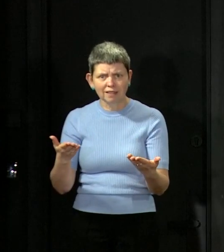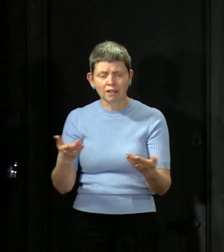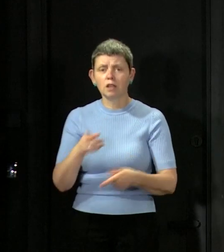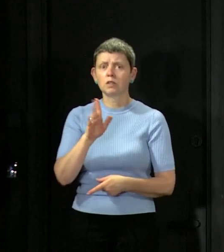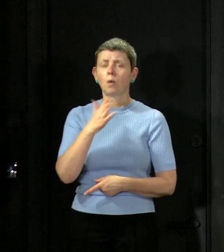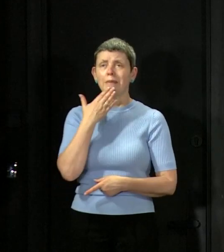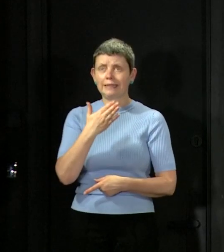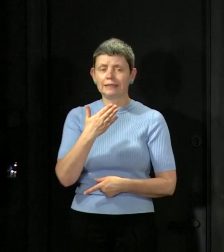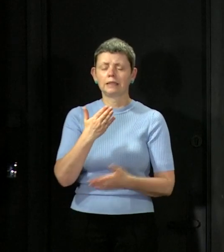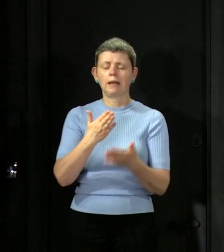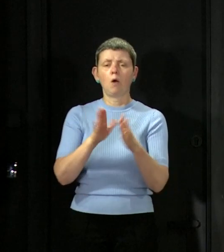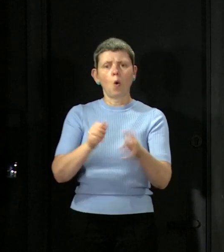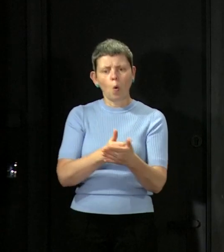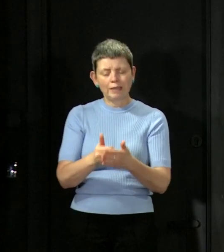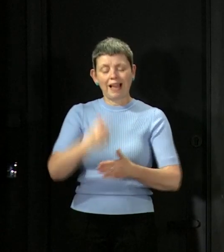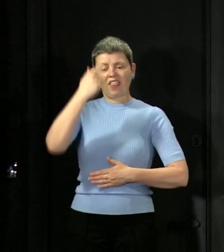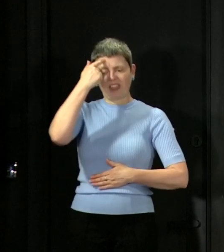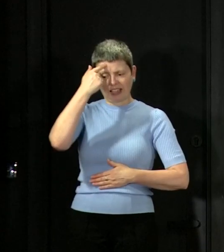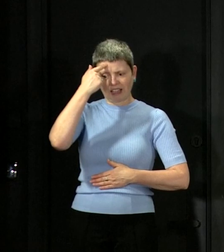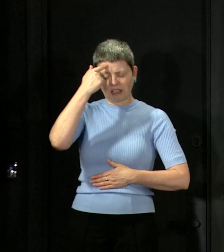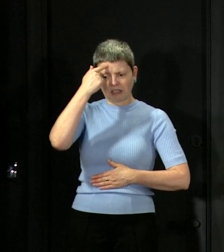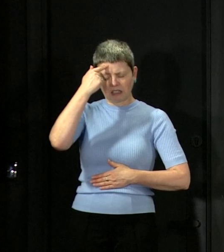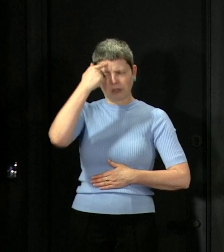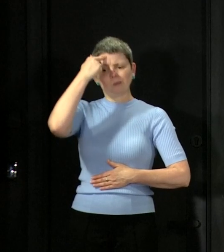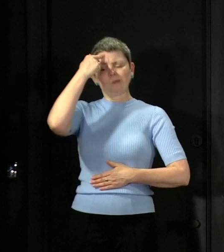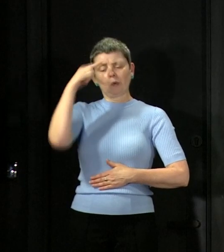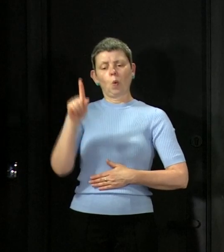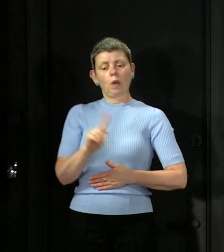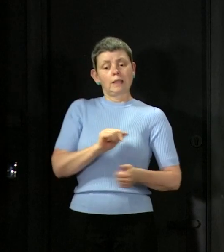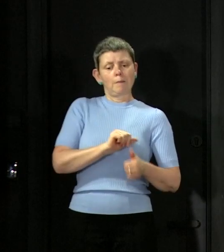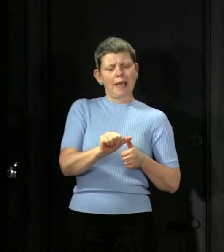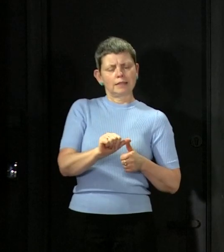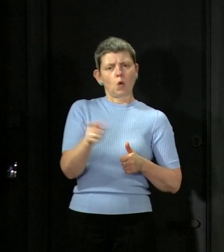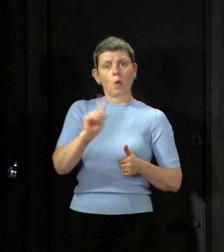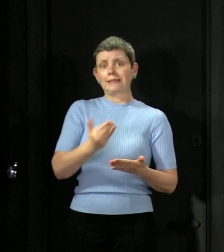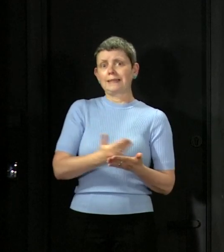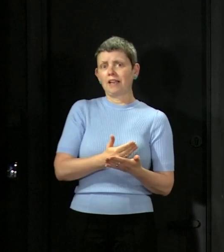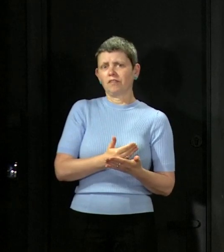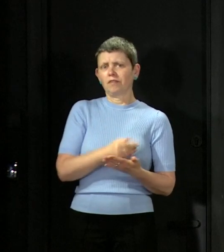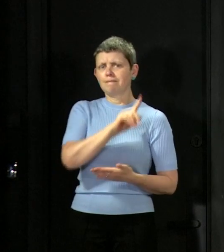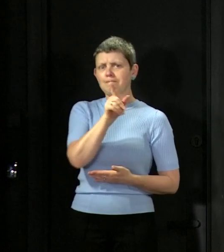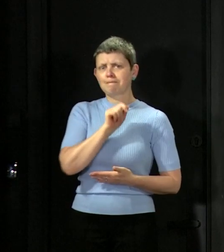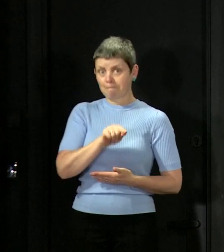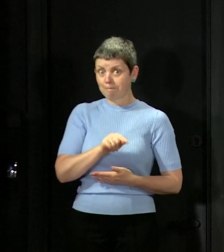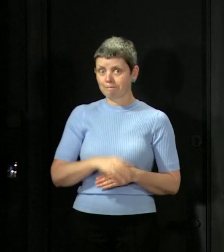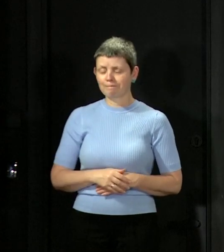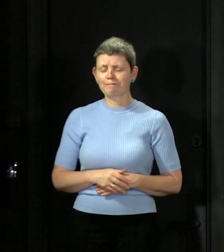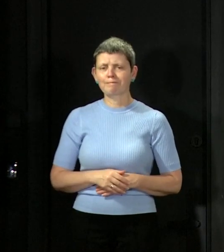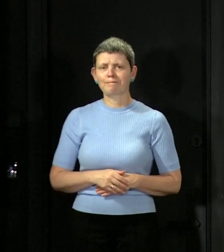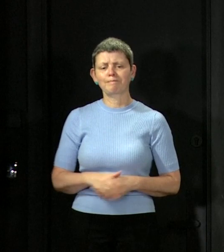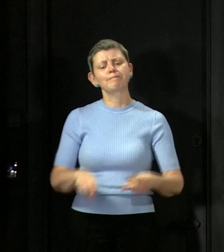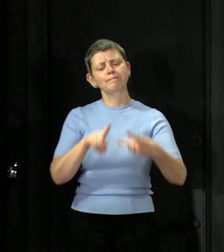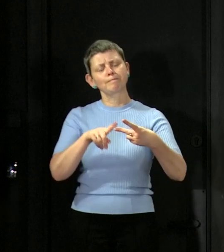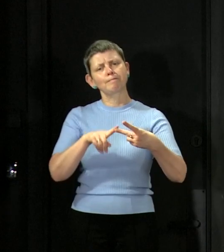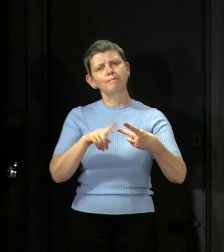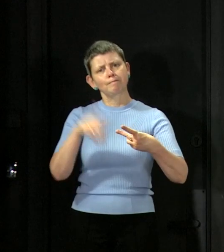stop, think and protect yourselves and your families. Now, the second item I want to briefly cover